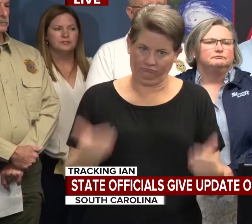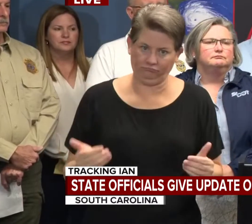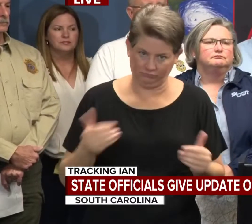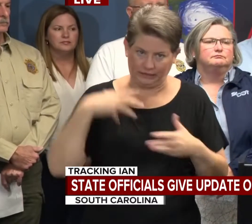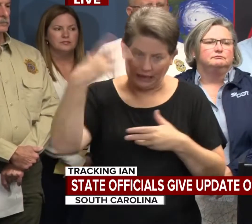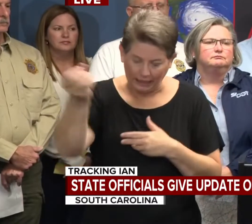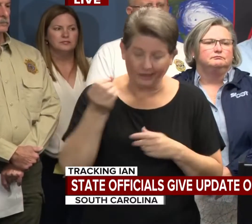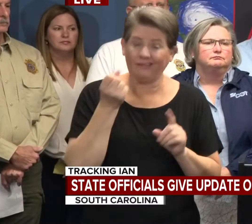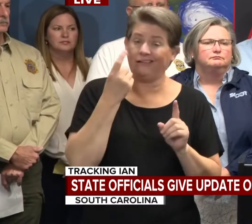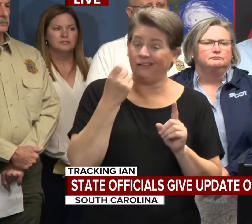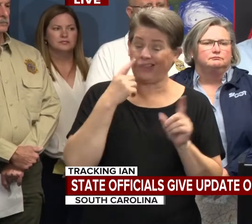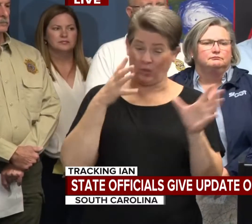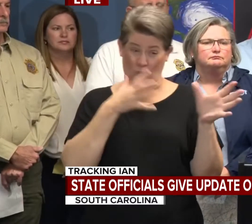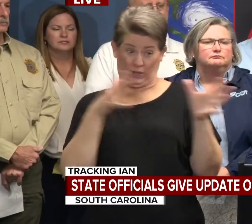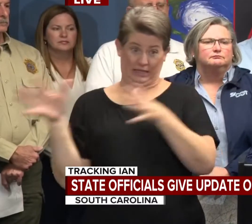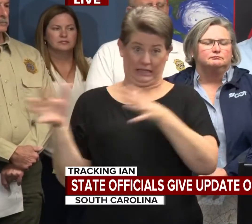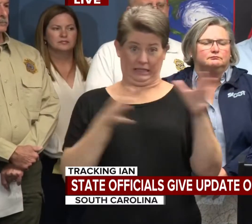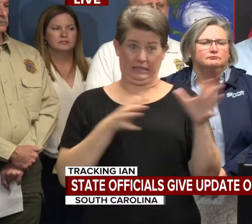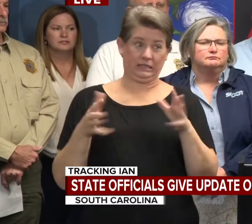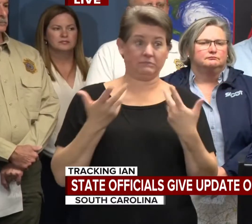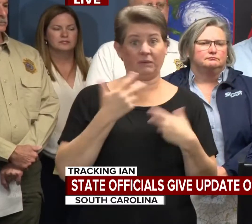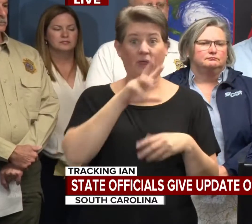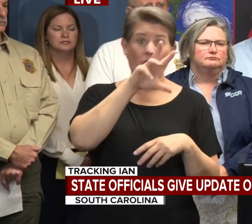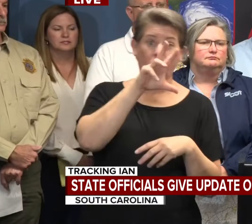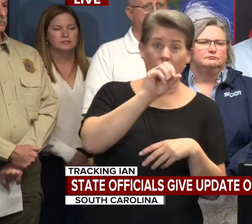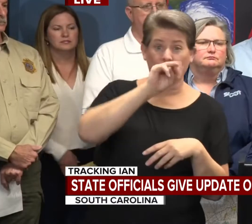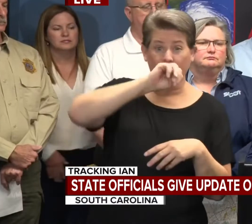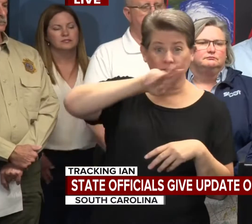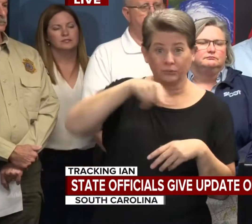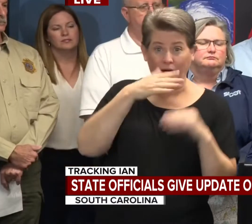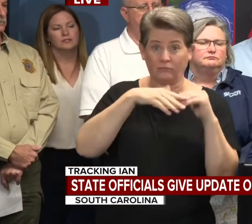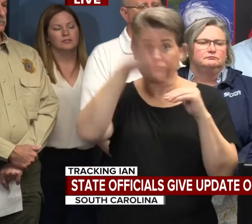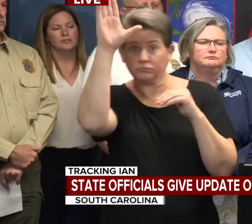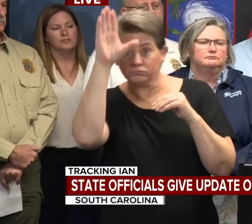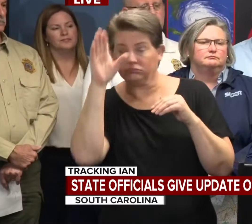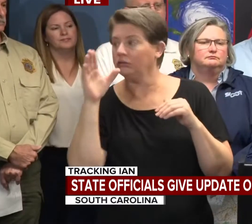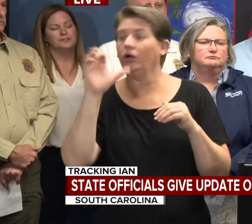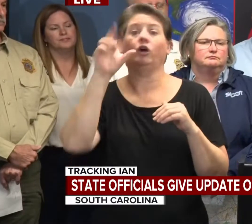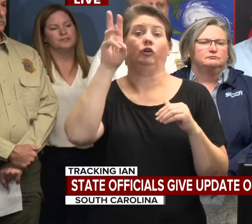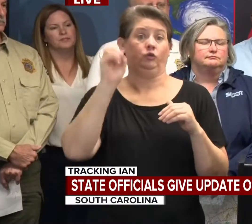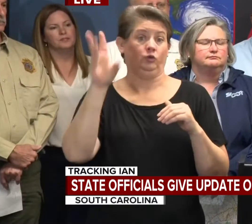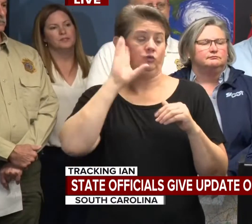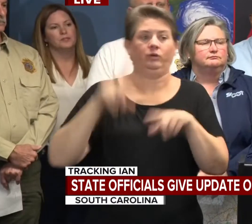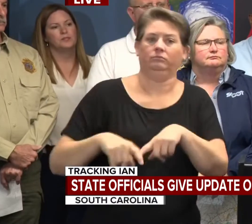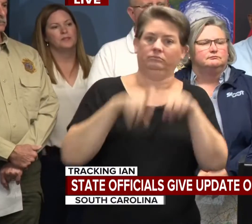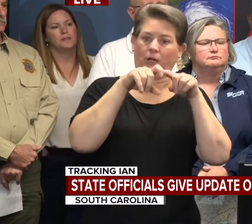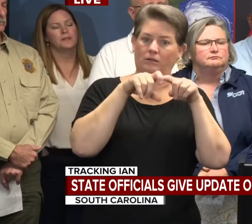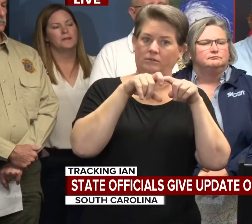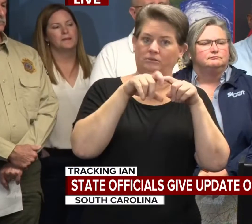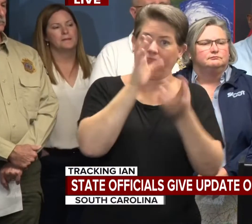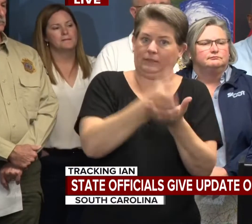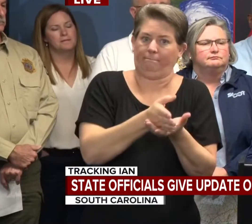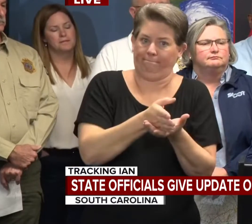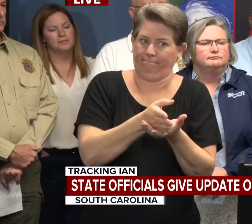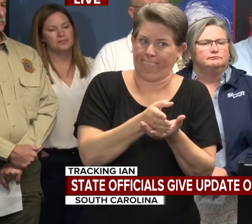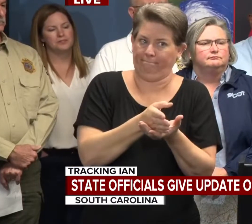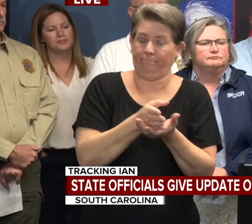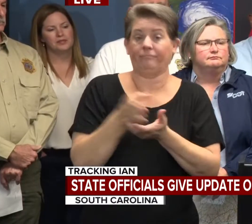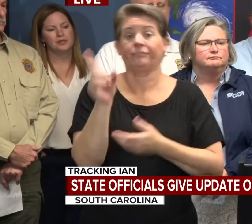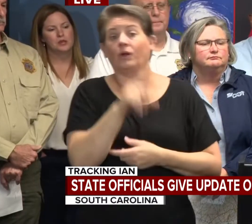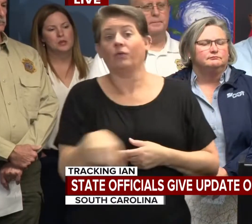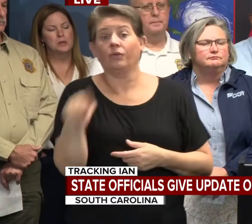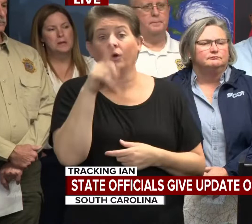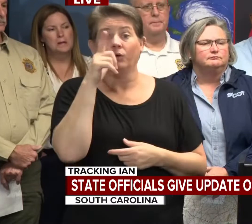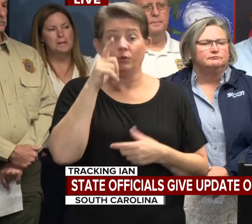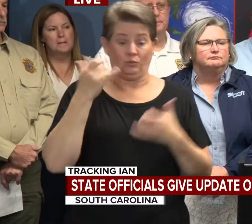those winds get to about 30 miles per hour, the crews that are out there, you will see them pause. So for customers who